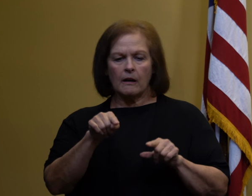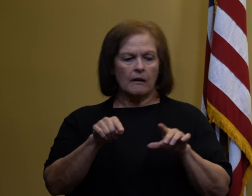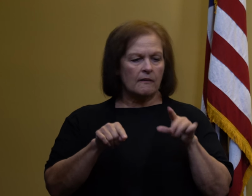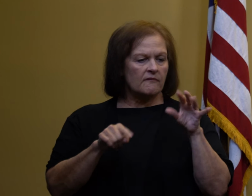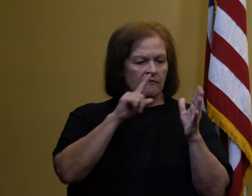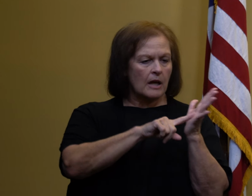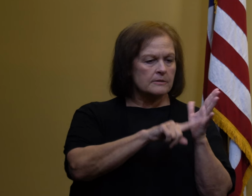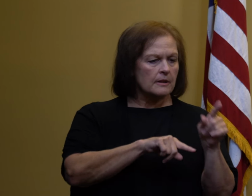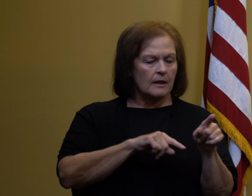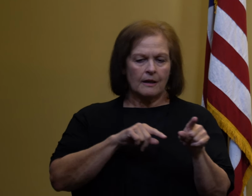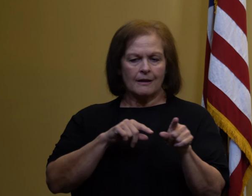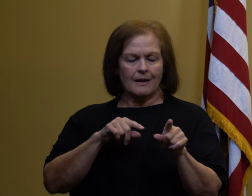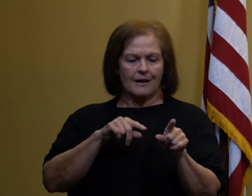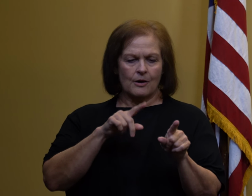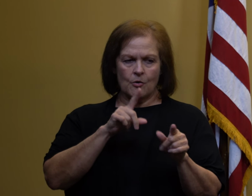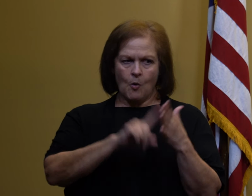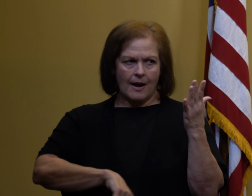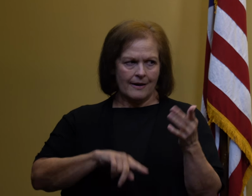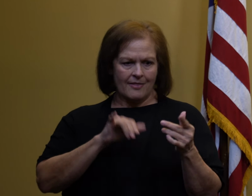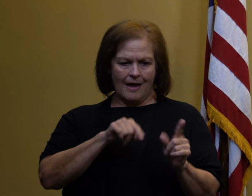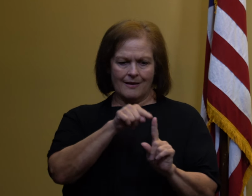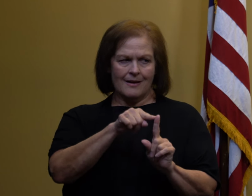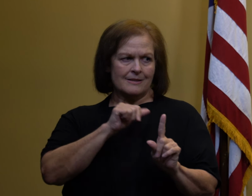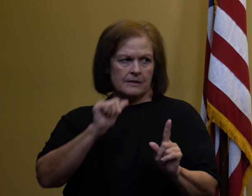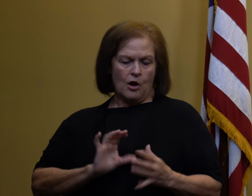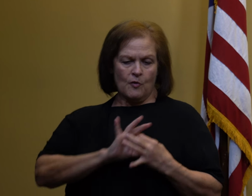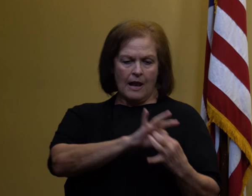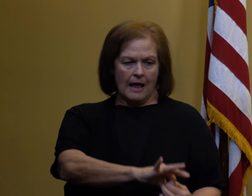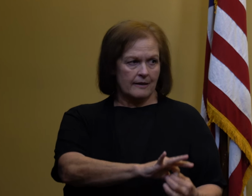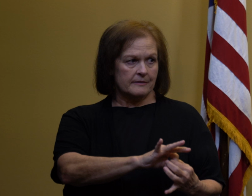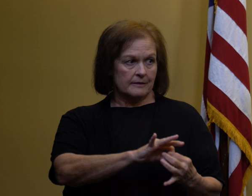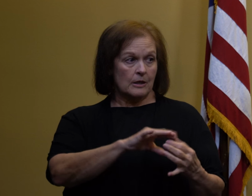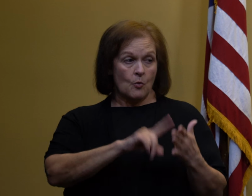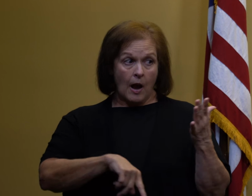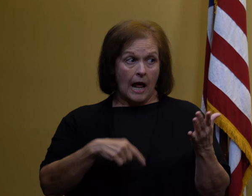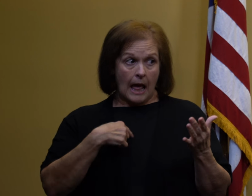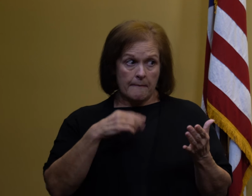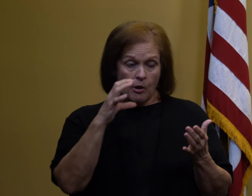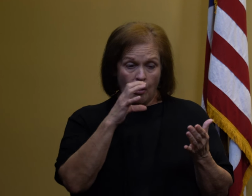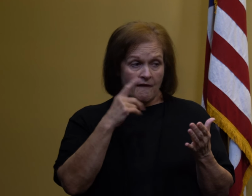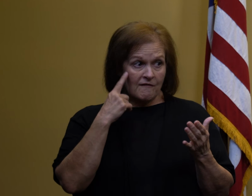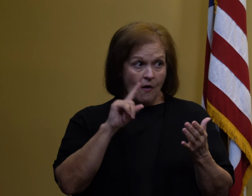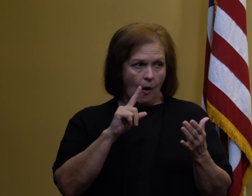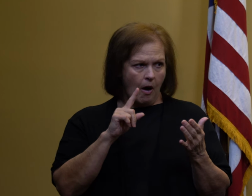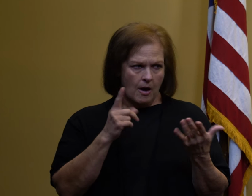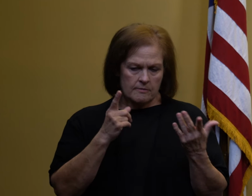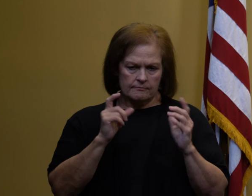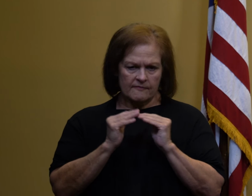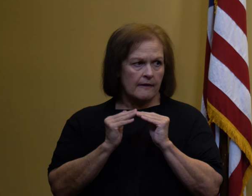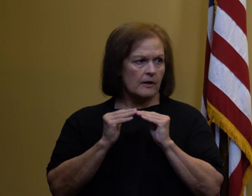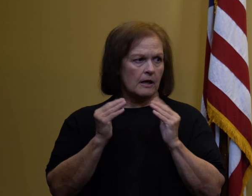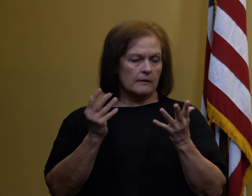again, outside of the scope. So what I will say is that I'm looking for bias-free monitoring